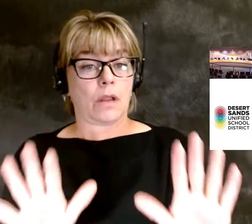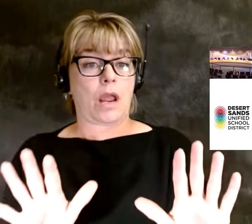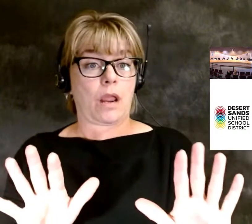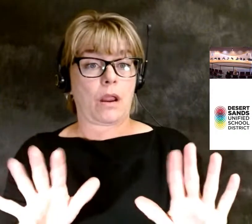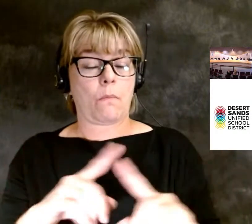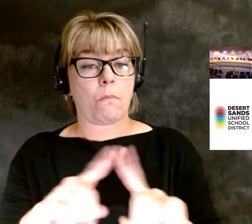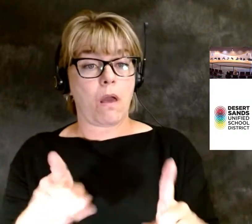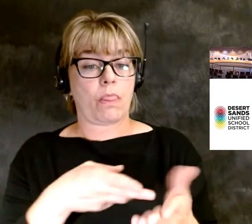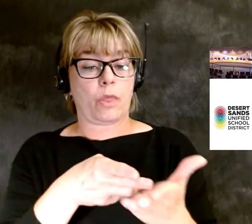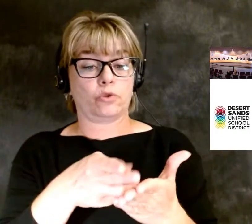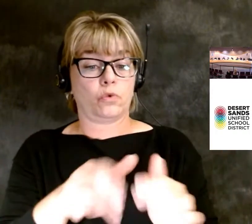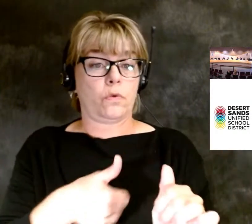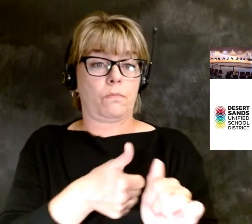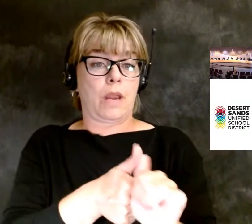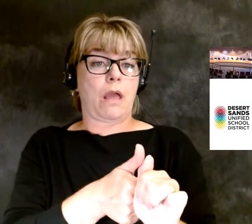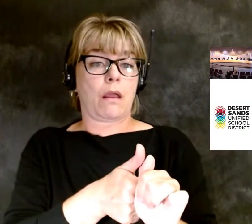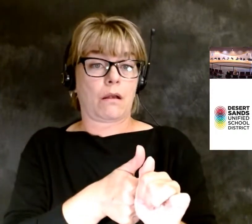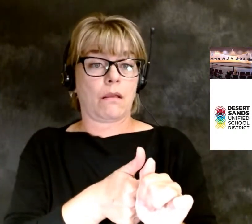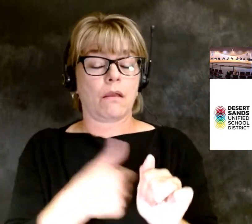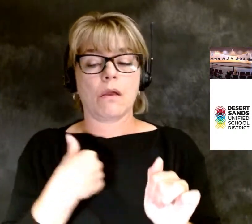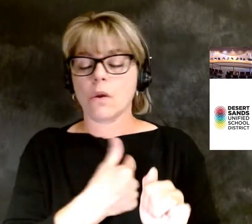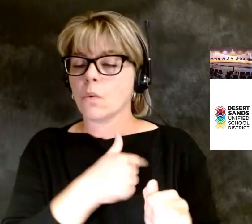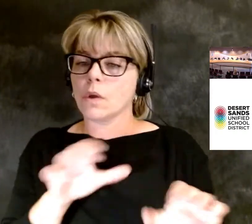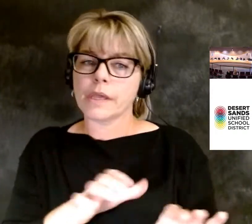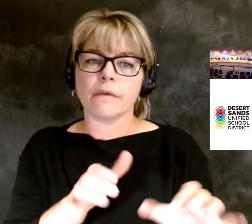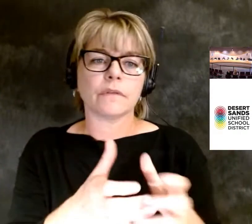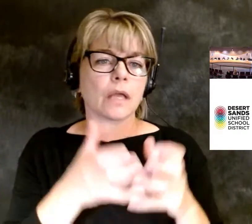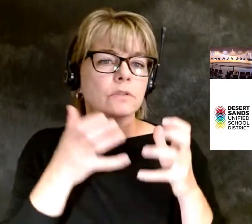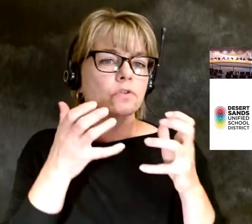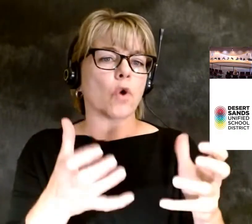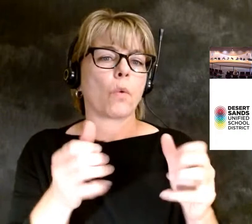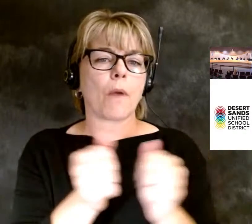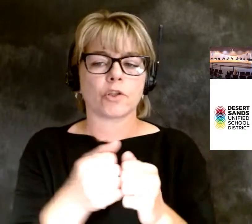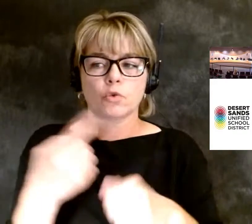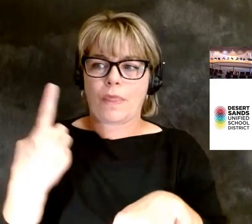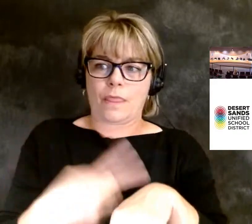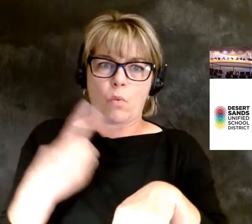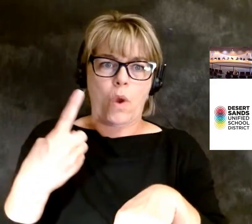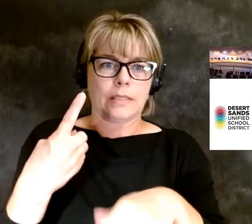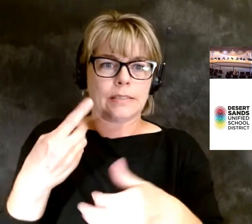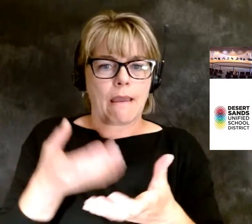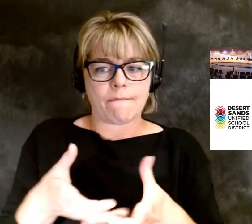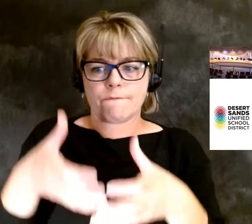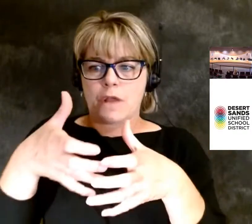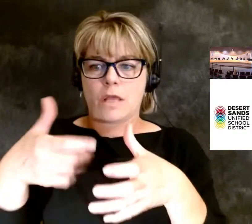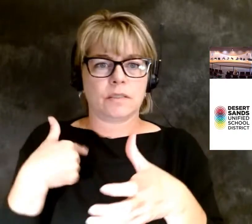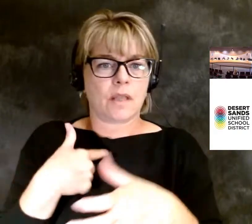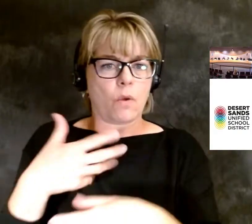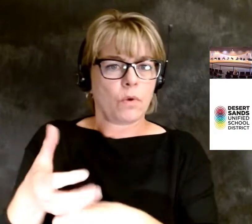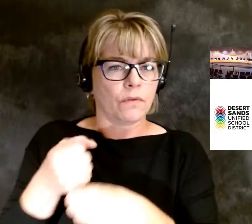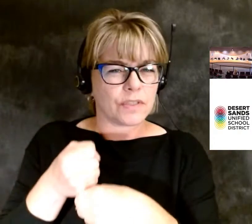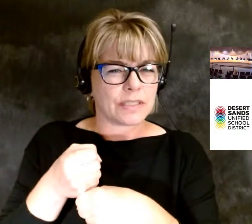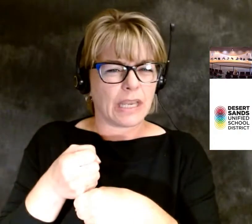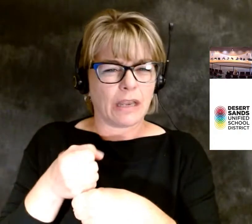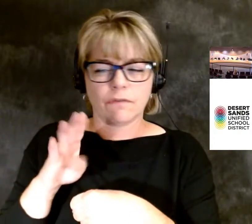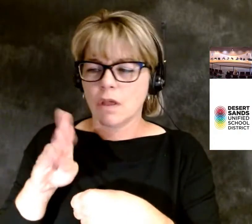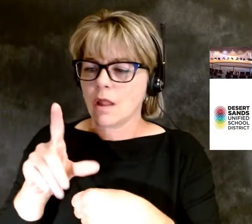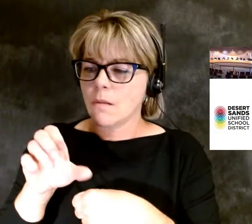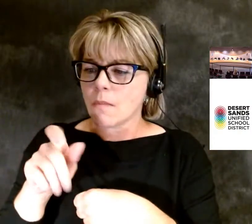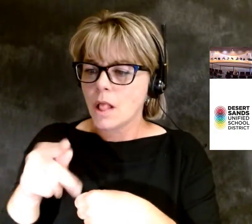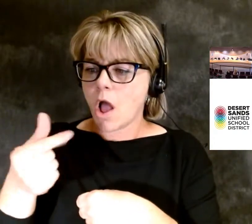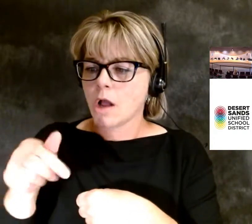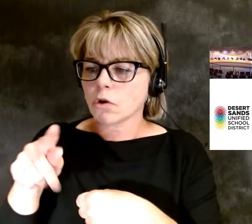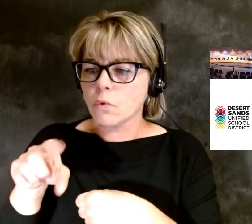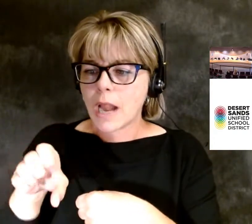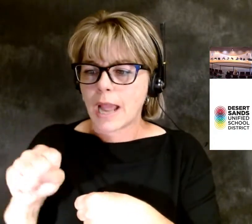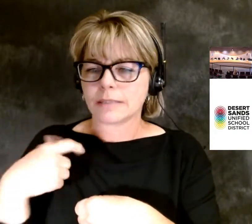that is we've done so much with all the one-time funds that we've received through ESSER, the block grants, we've done a lot of